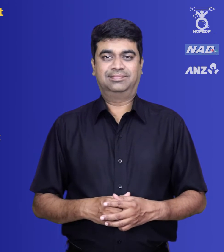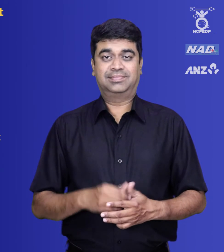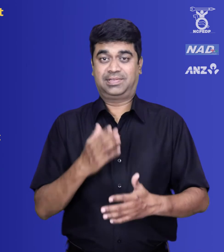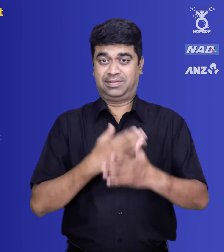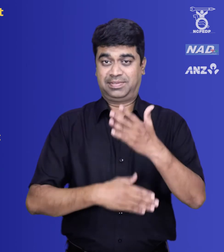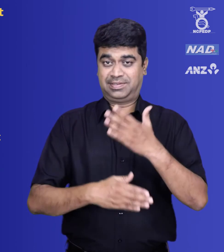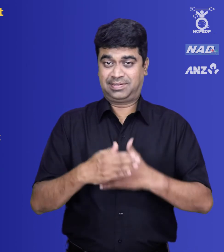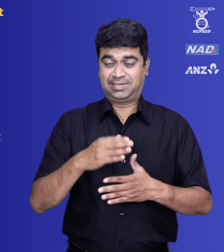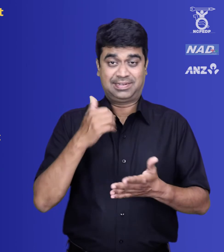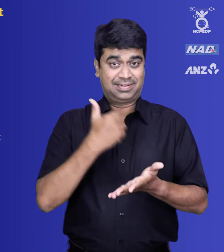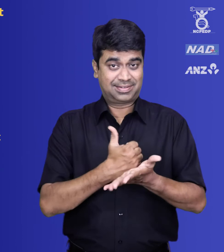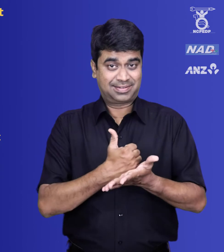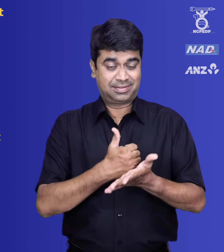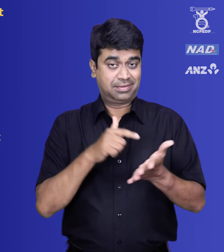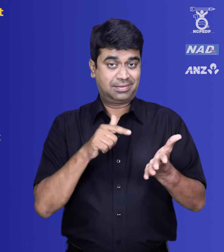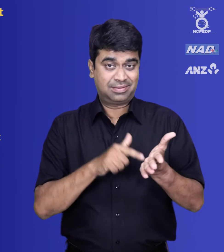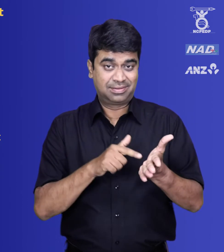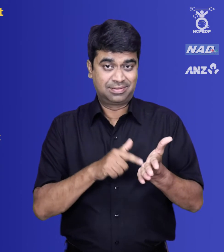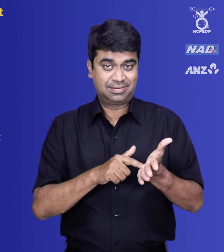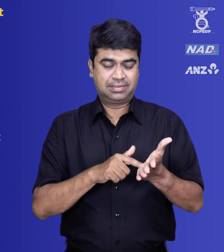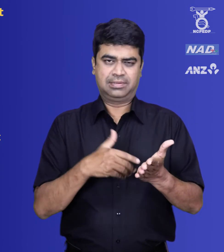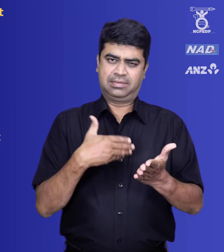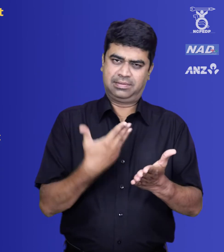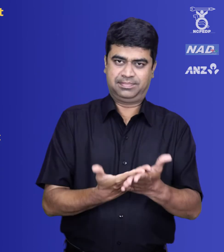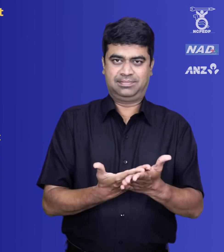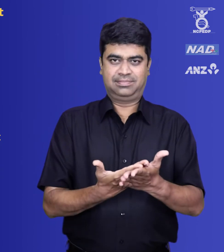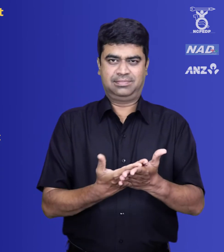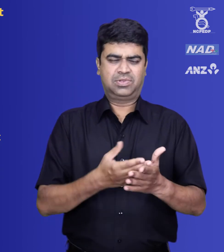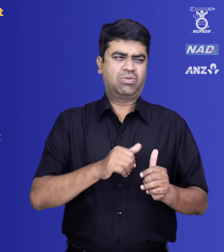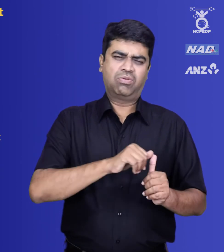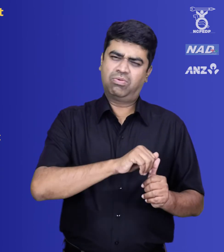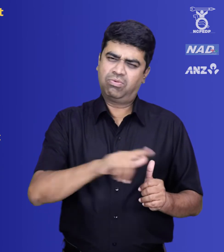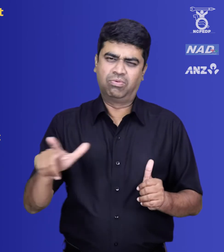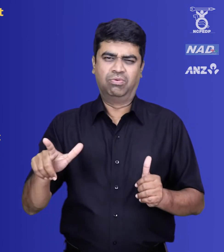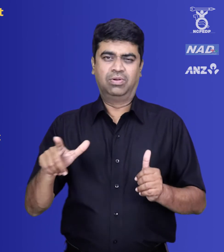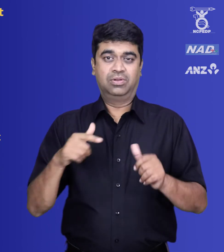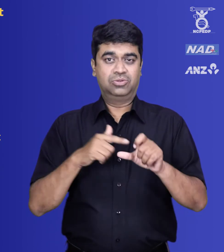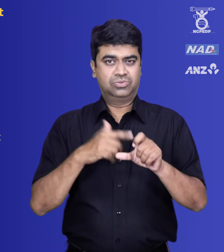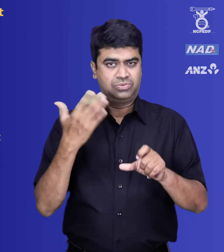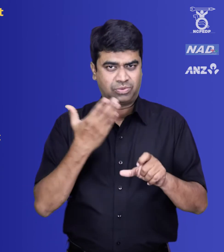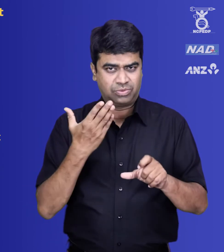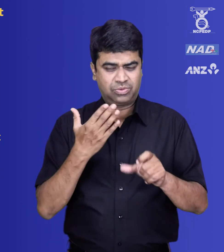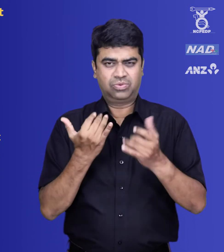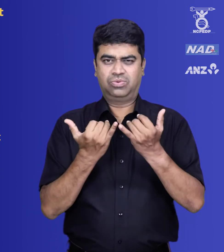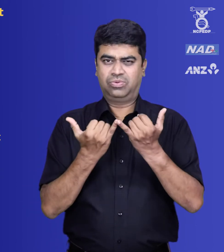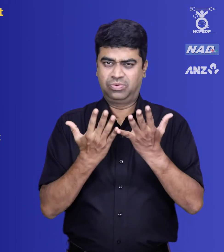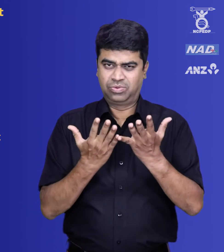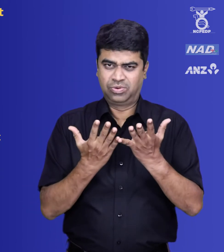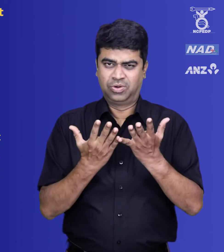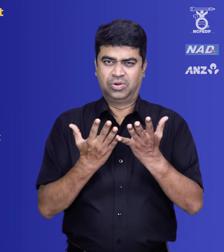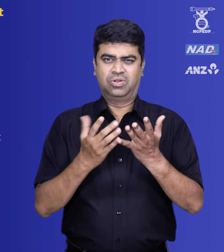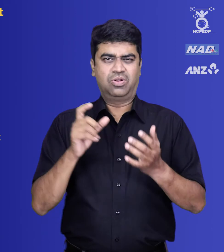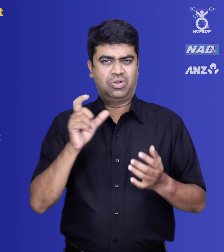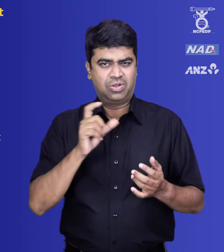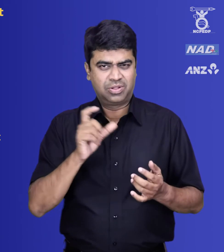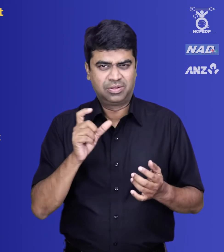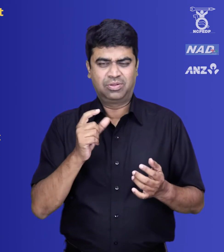Induct disability as a component for all education courses for schools, colleges and